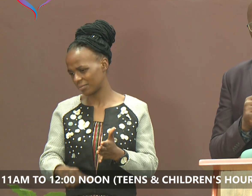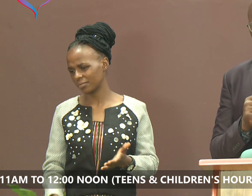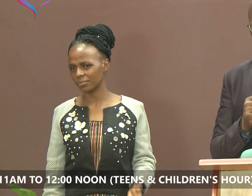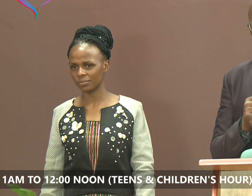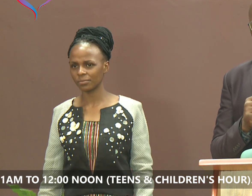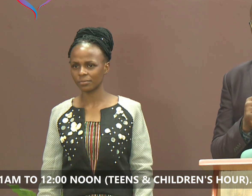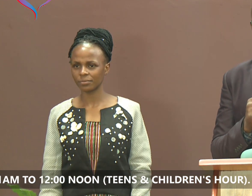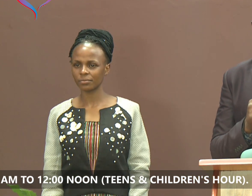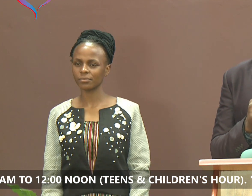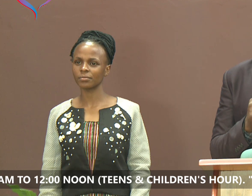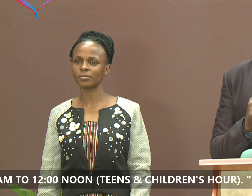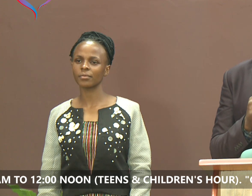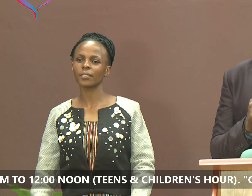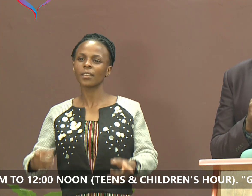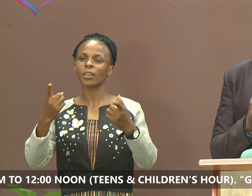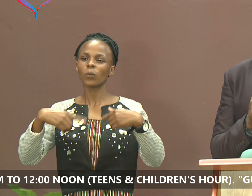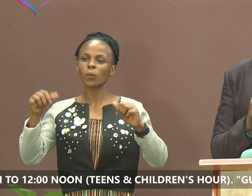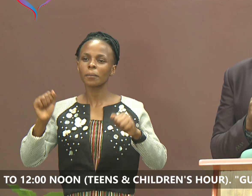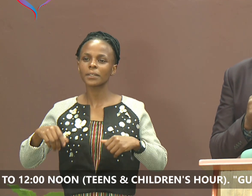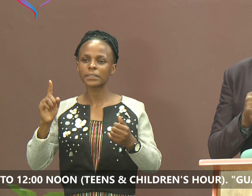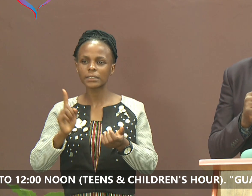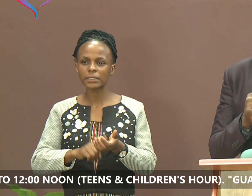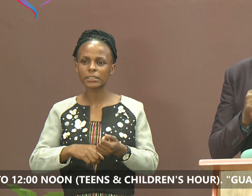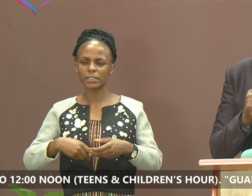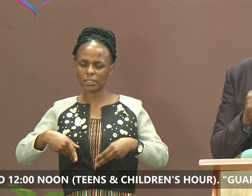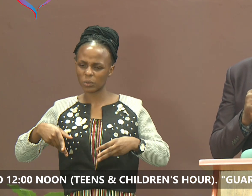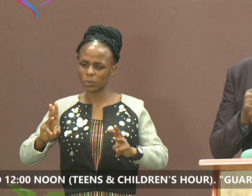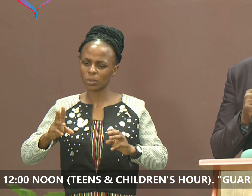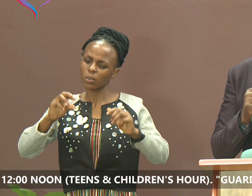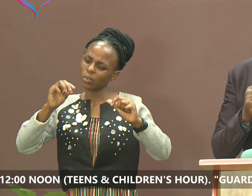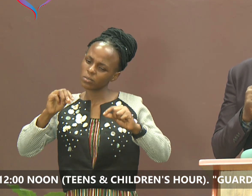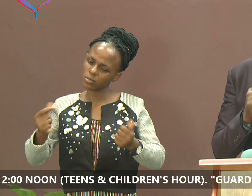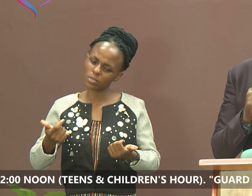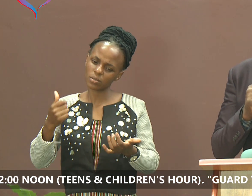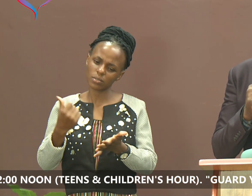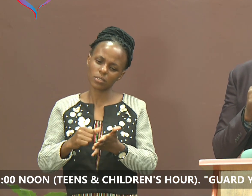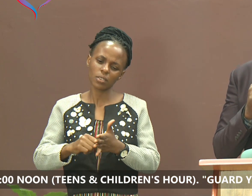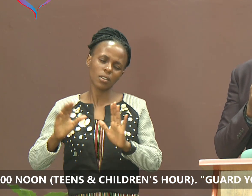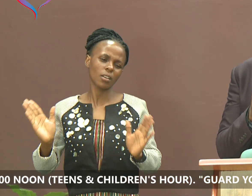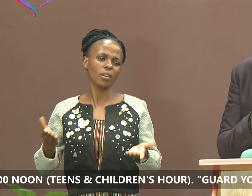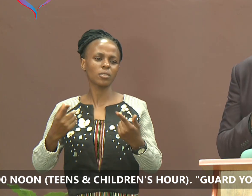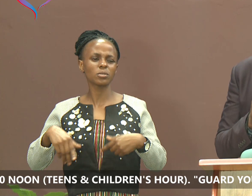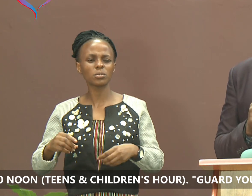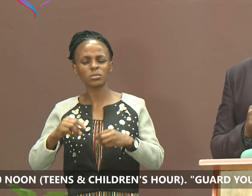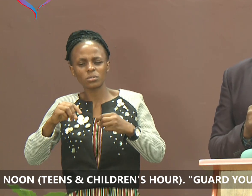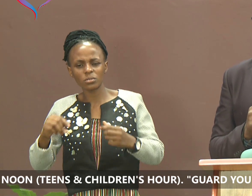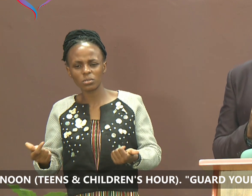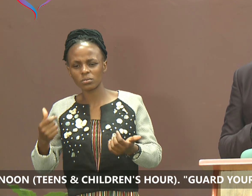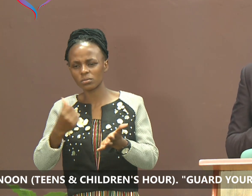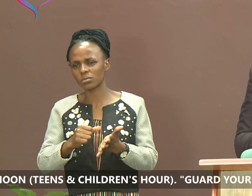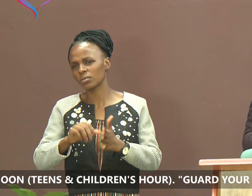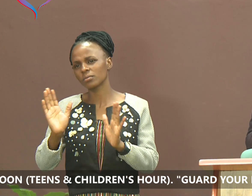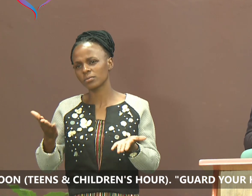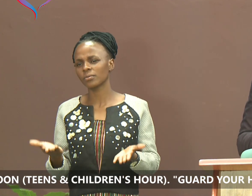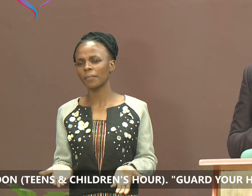people. Tuino kufuna skill jibaita problem solving. Okwejjako ebizibu byaffe. Tubijjawo tutya, tubyejjirawo tutya. We must get